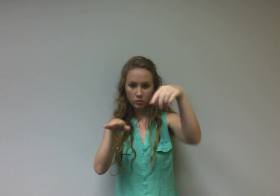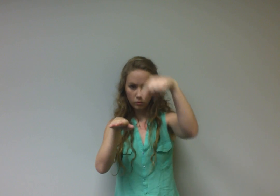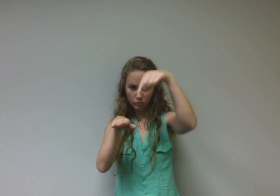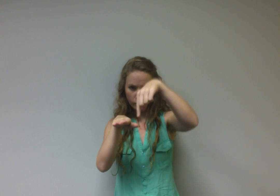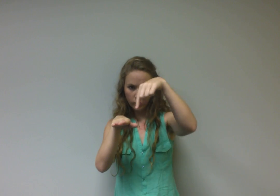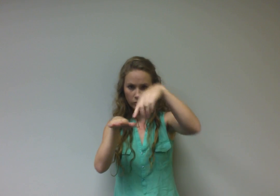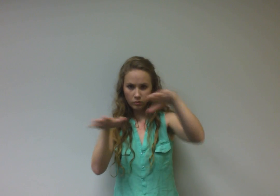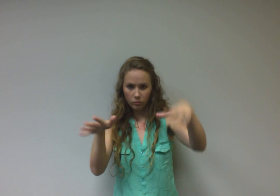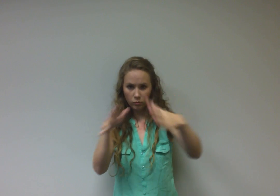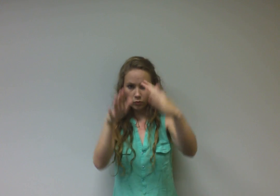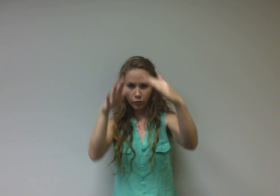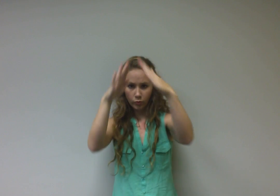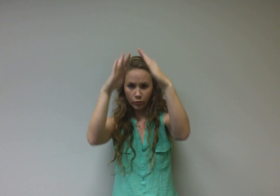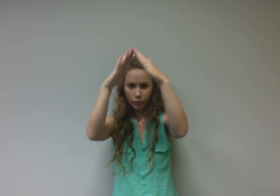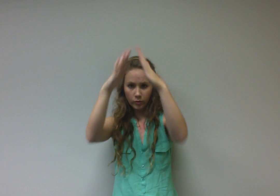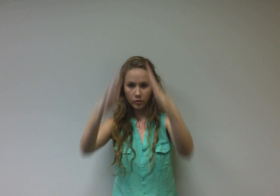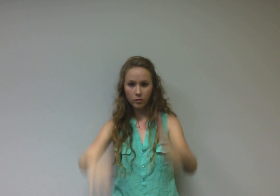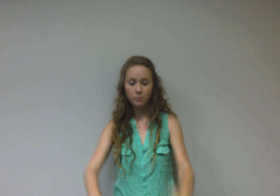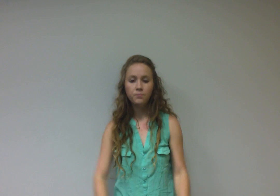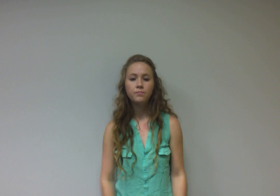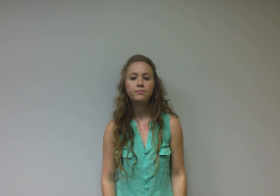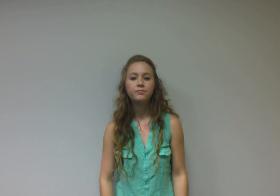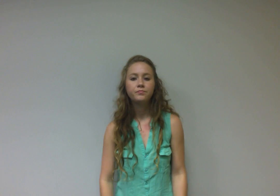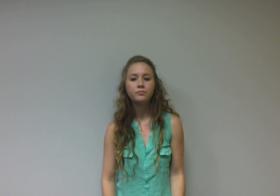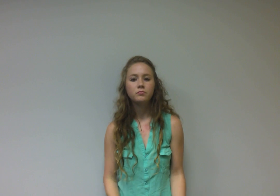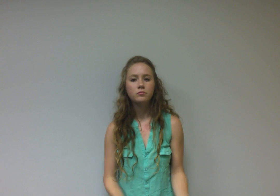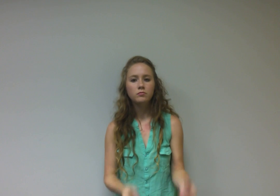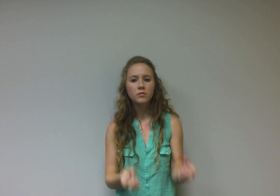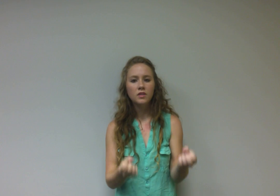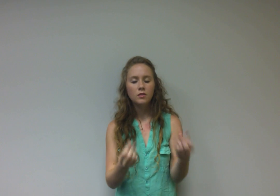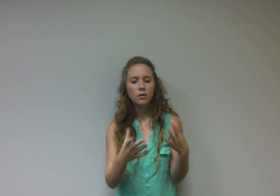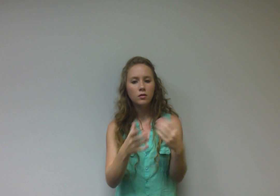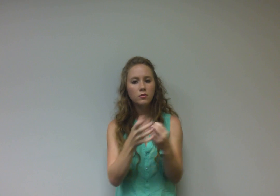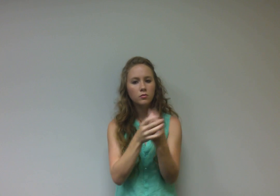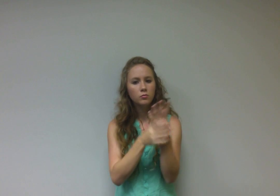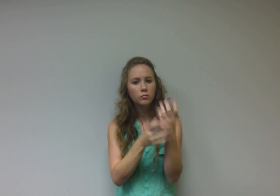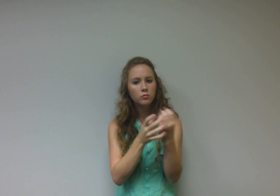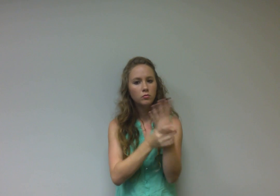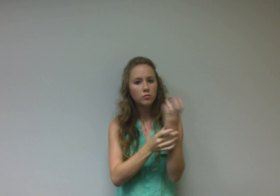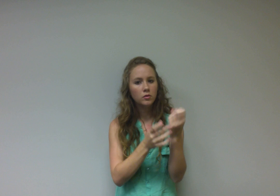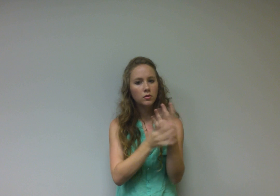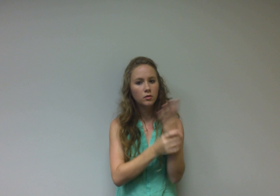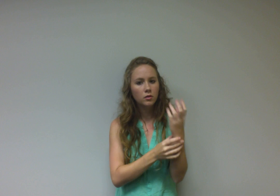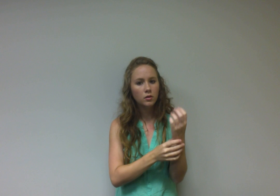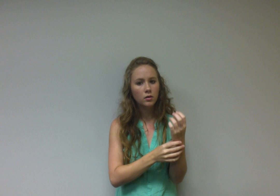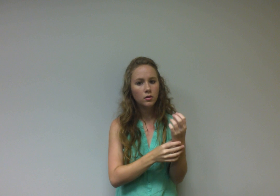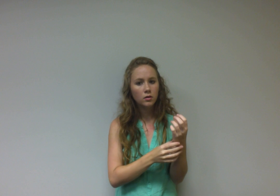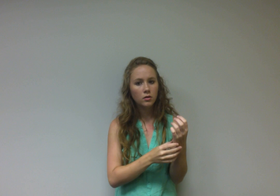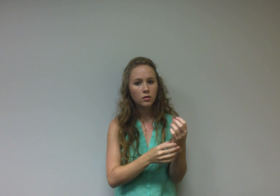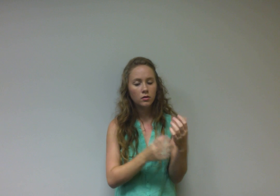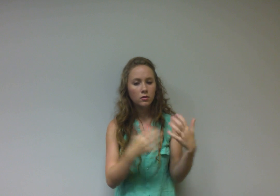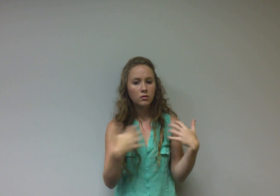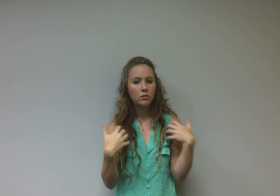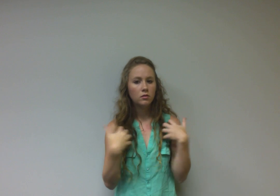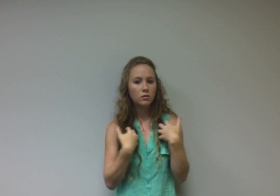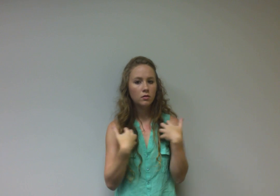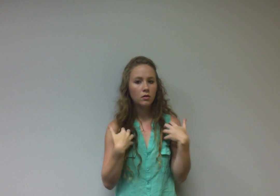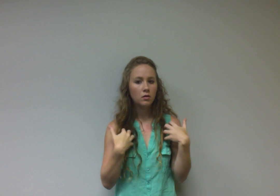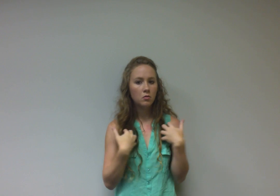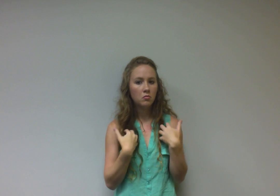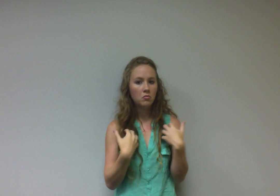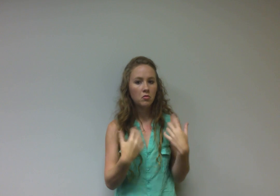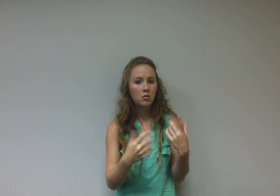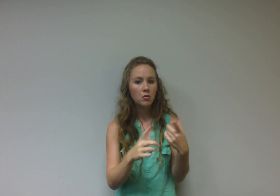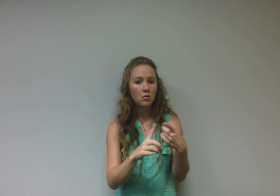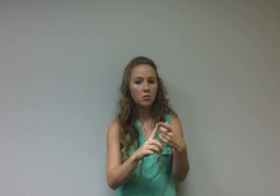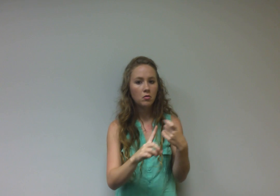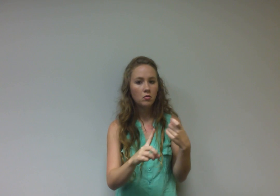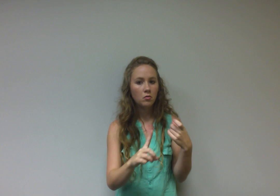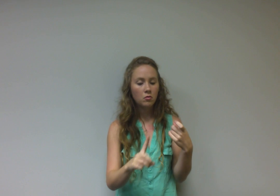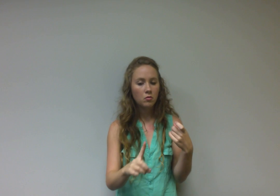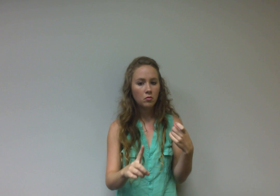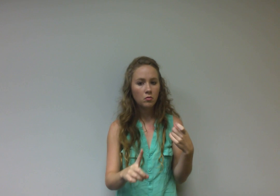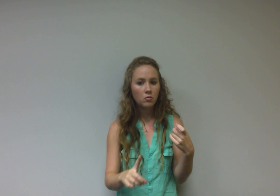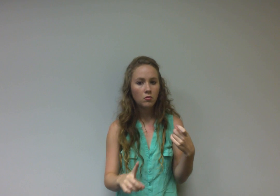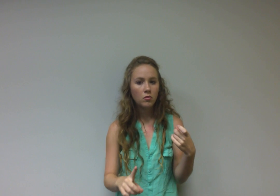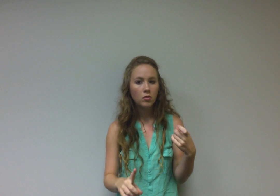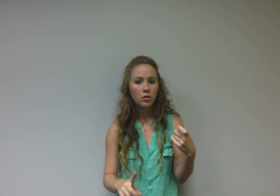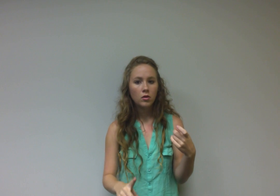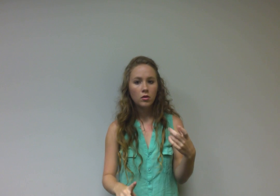Much of the plant life here is of Arctic origin, brought southwards during the last ice age. Food for the chamois, who like the higher reaches